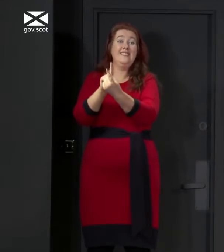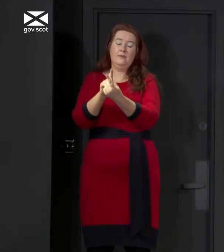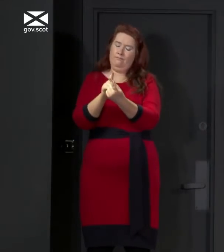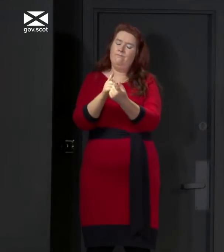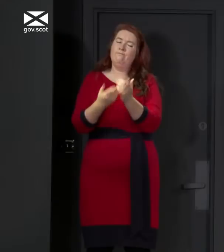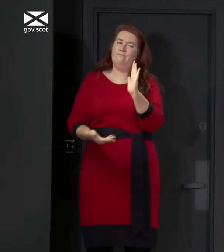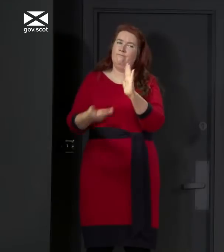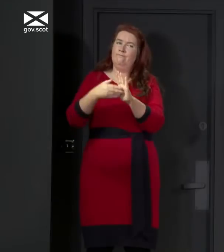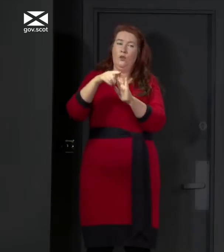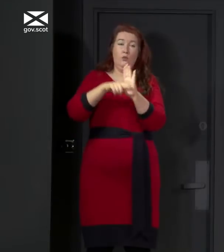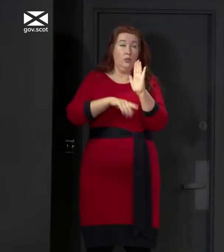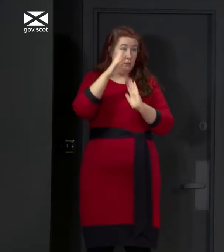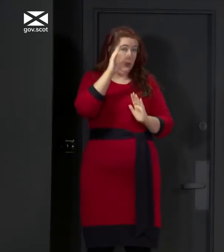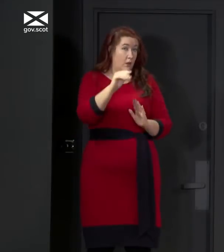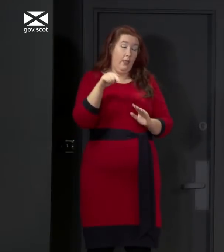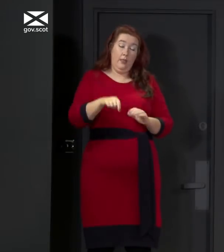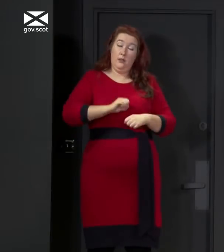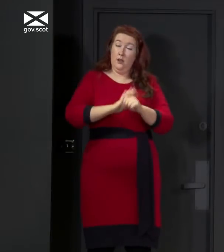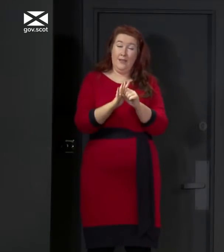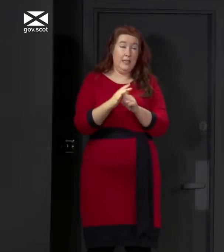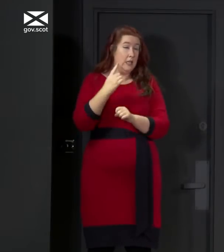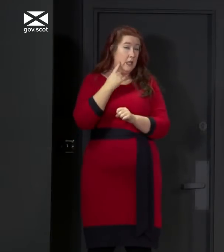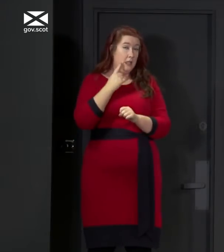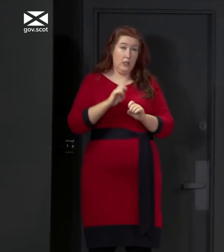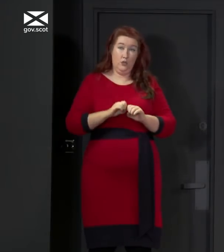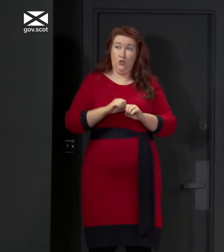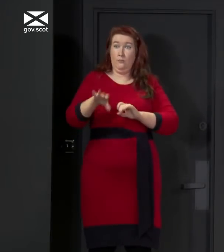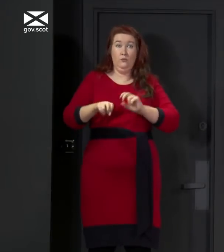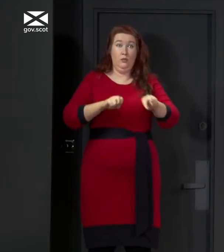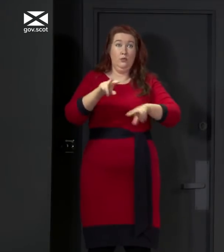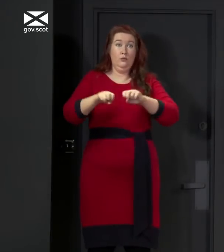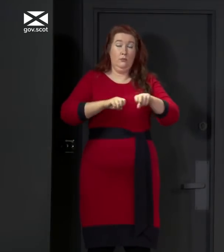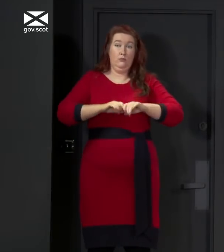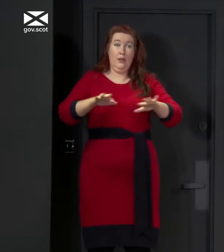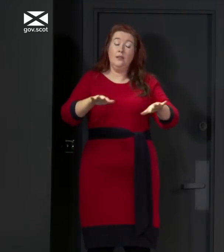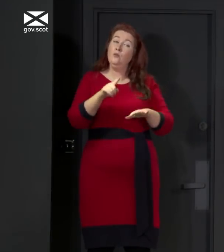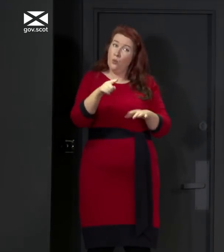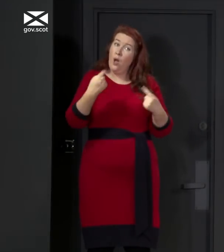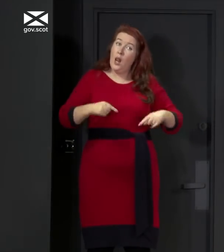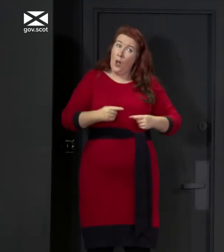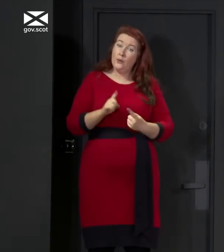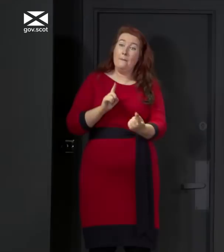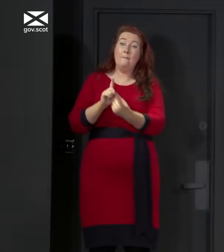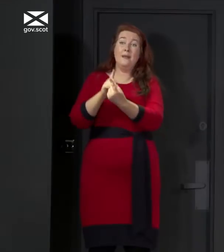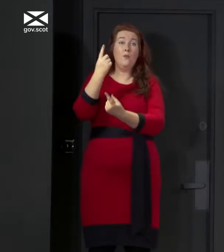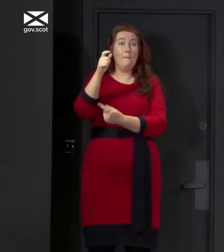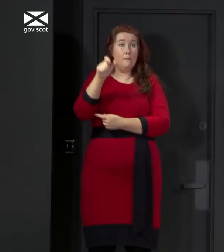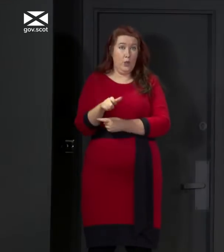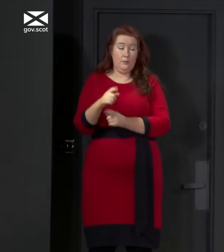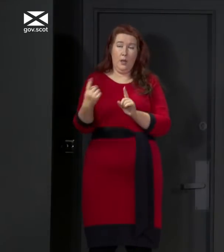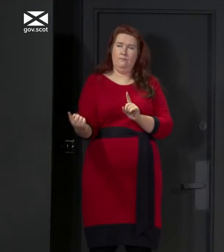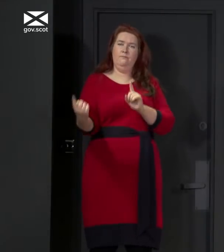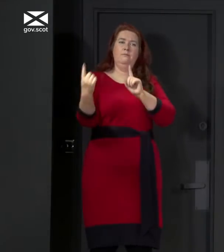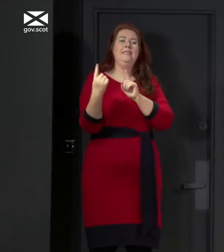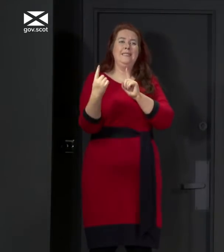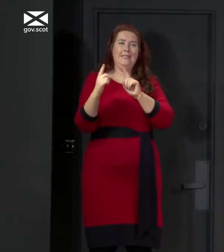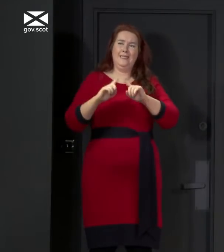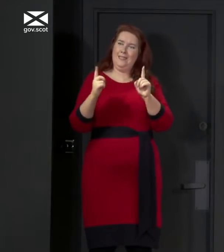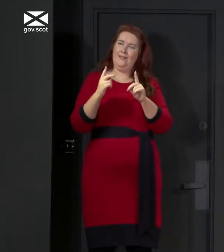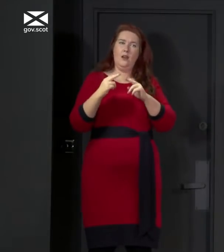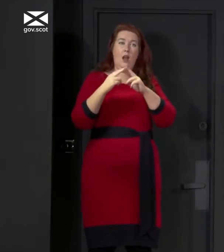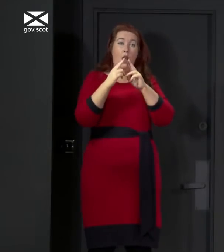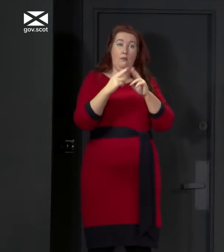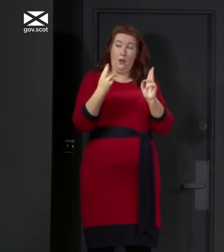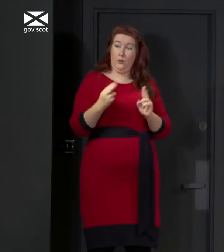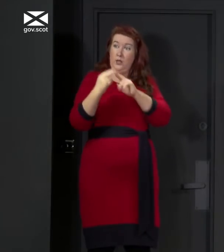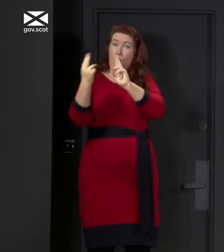because this virus we know is spreading more easily. So it's still possible to meet someone outdoors, but only 2 people from 2 households can